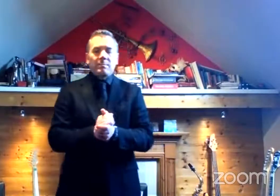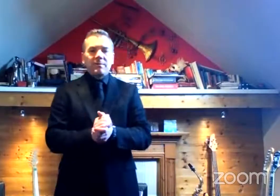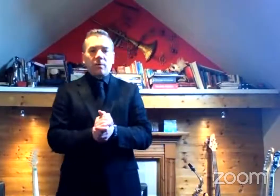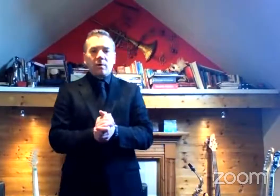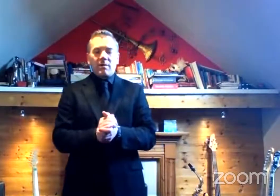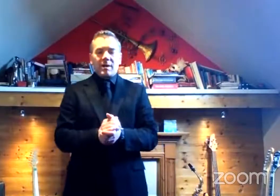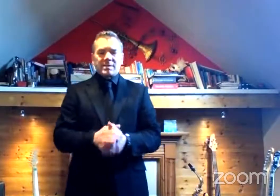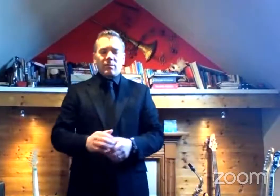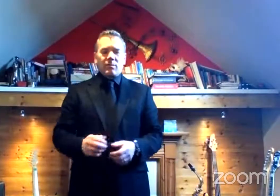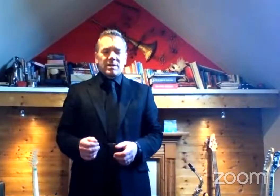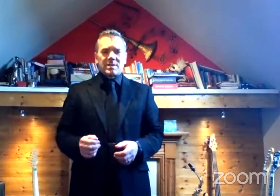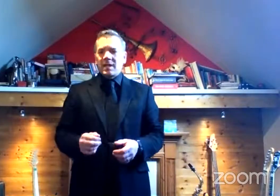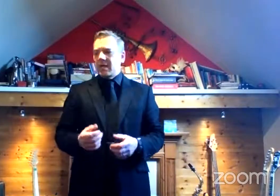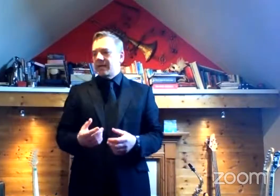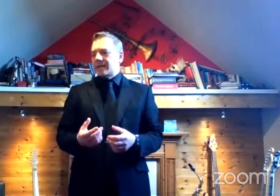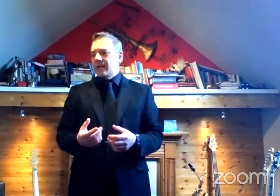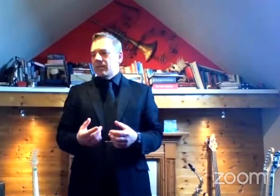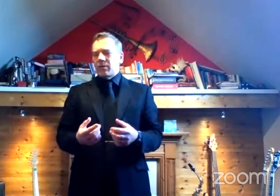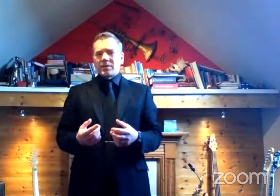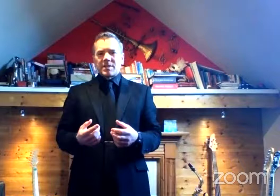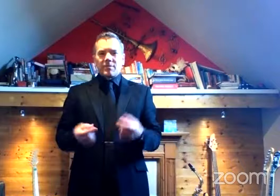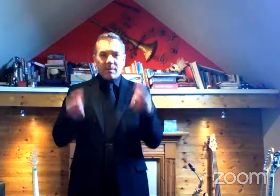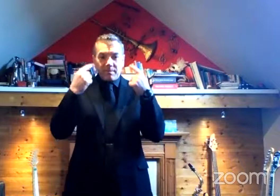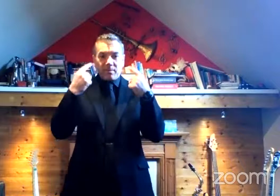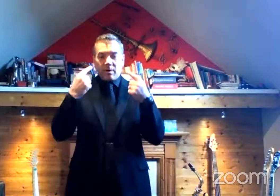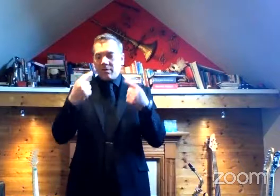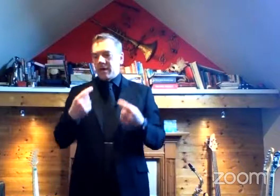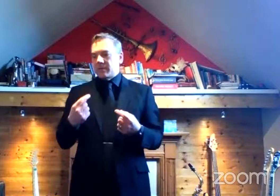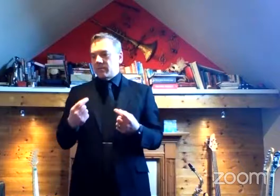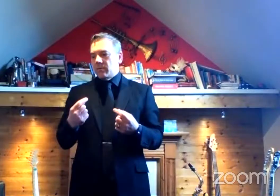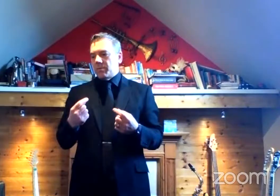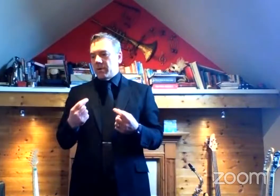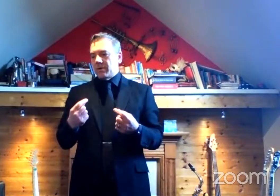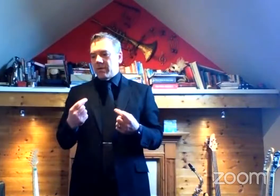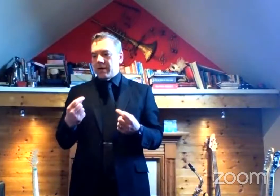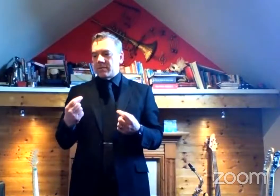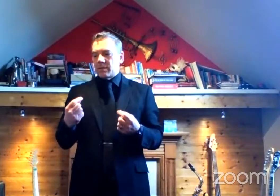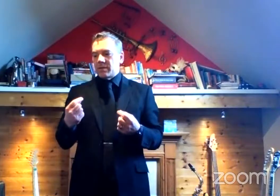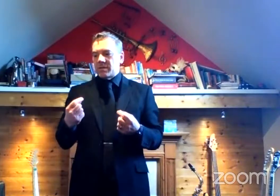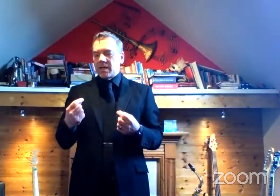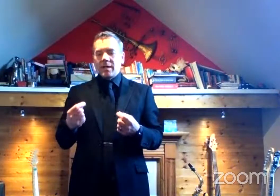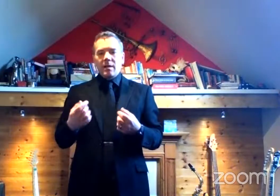Right before our eyes. Now what we're going to say is, we're not going to say right before our eyes or point to our eyes, we're going to say